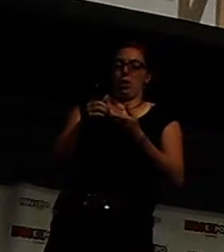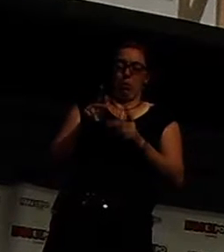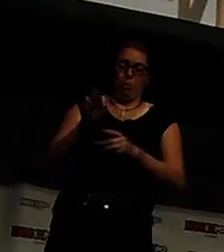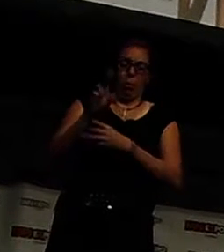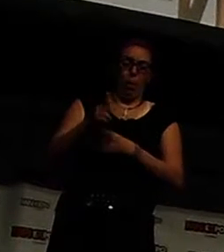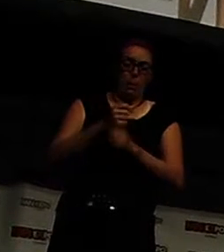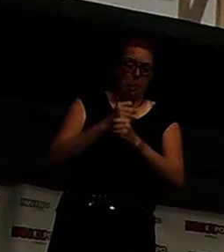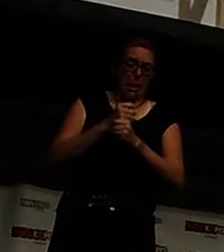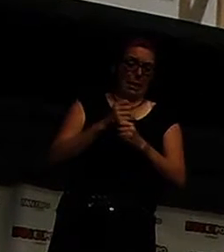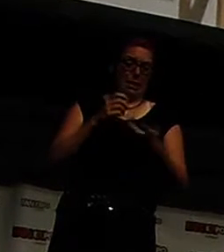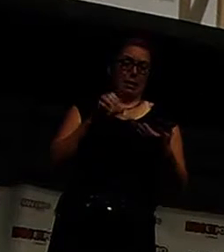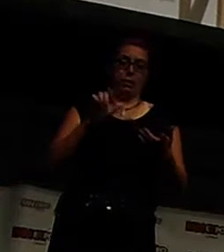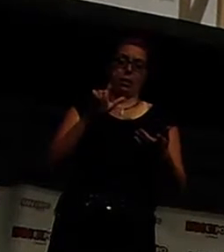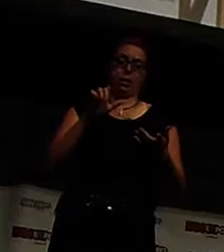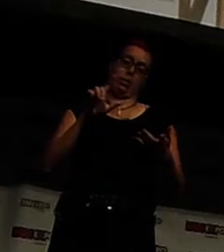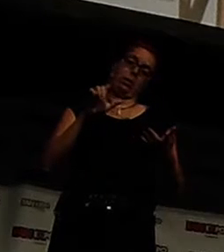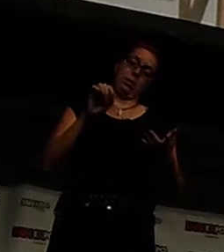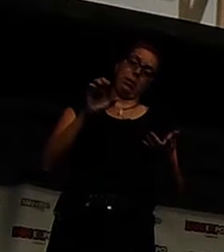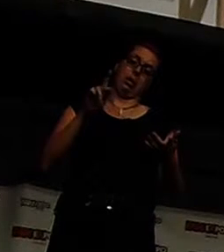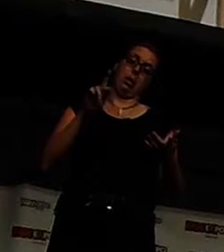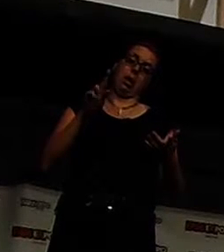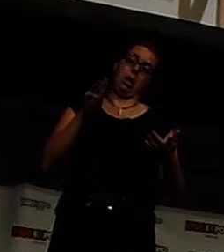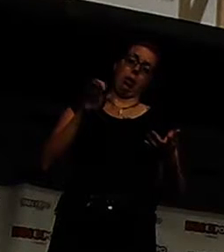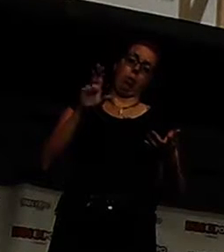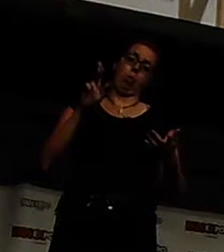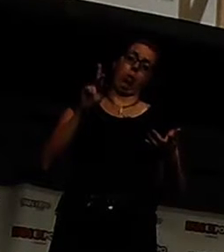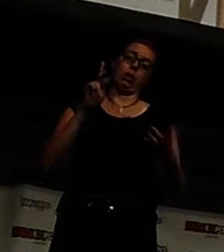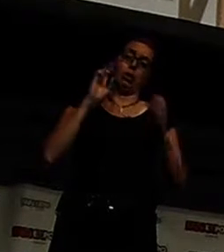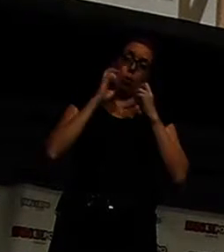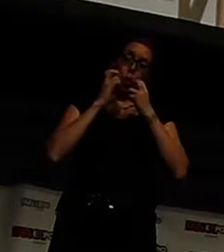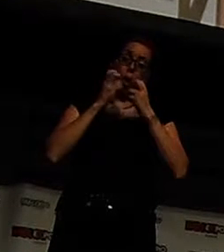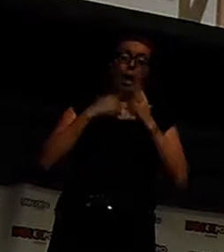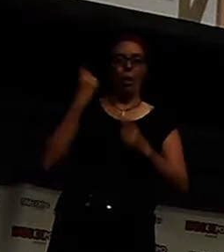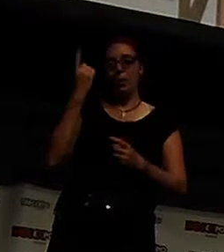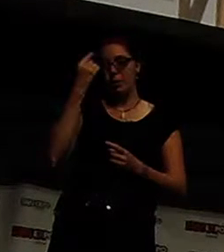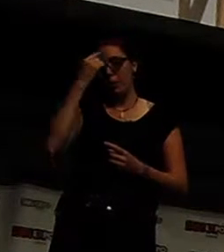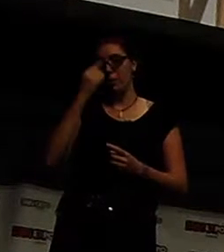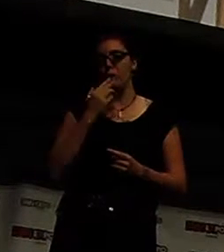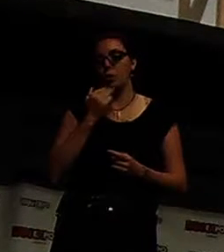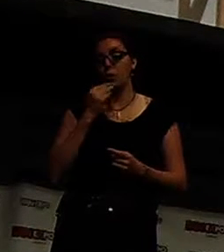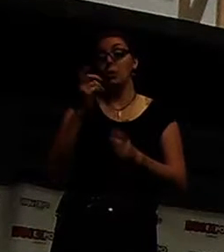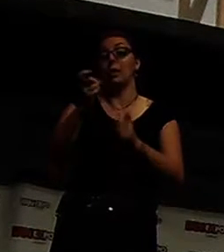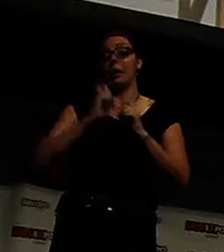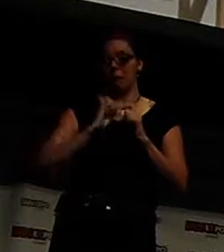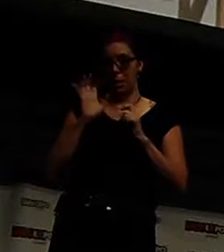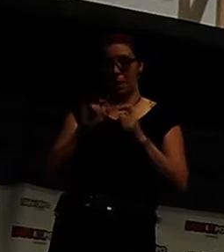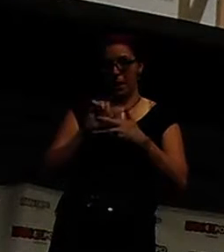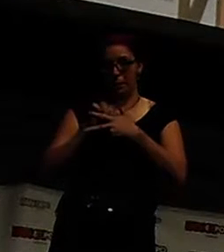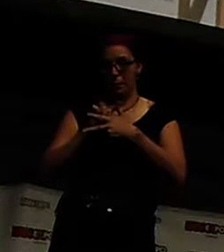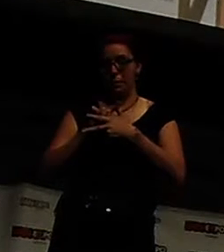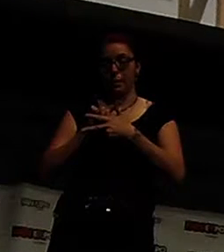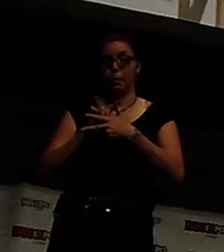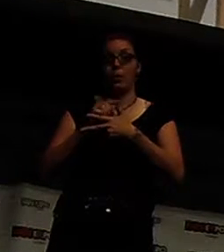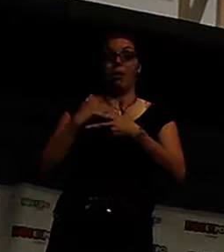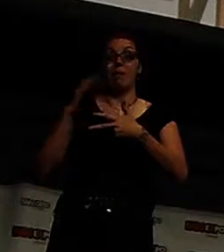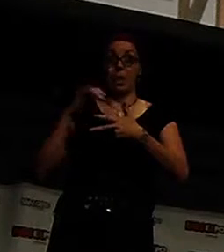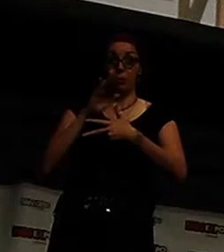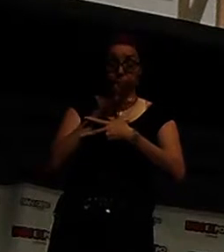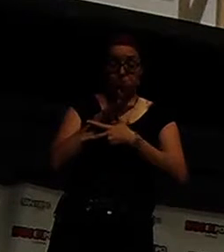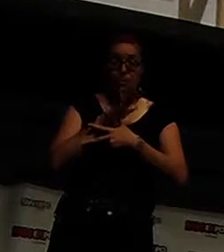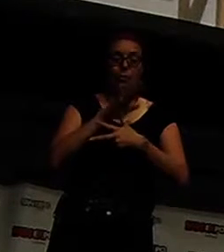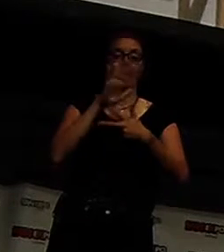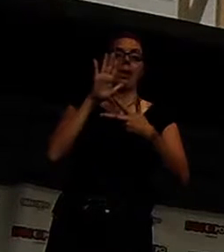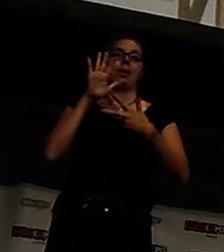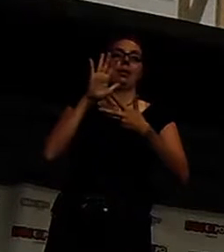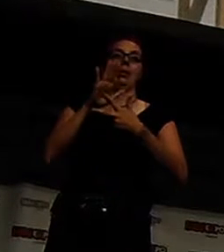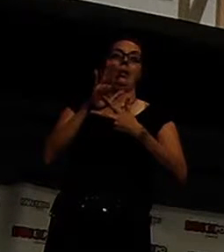really. And I thought the clockwork squirrel was really cute, so they've given me a clockwork squirrel. So take note of that line. And then the